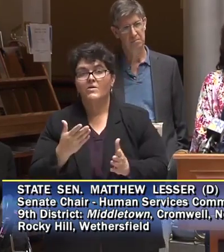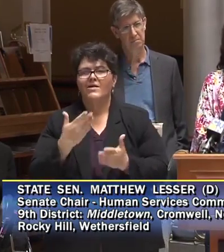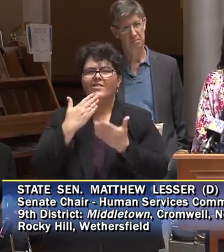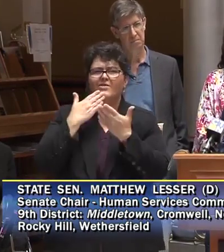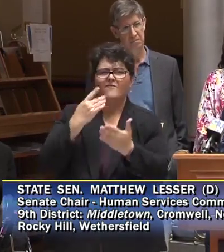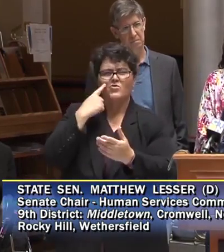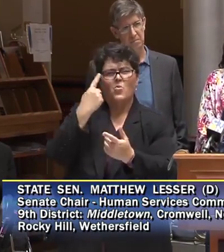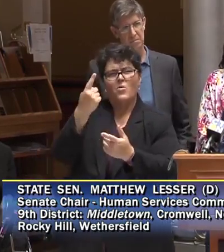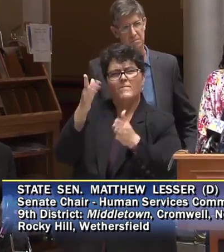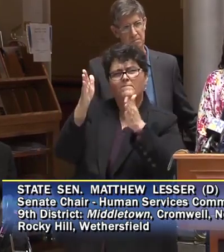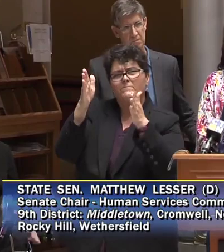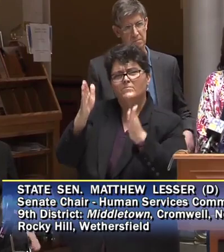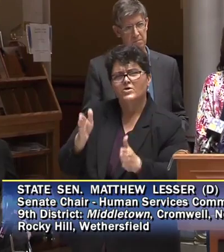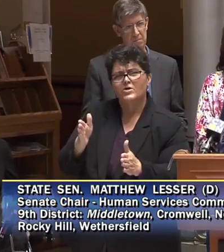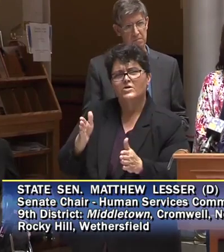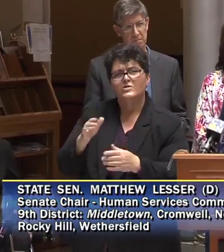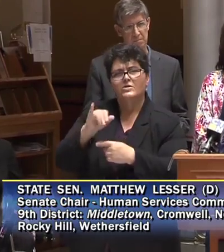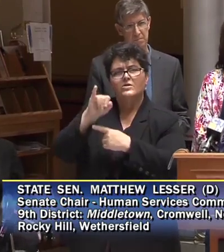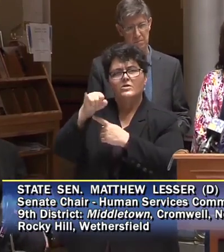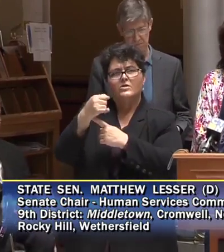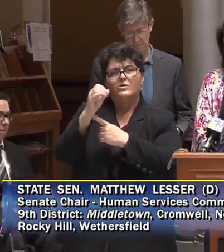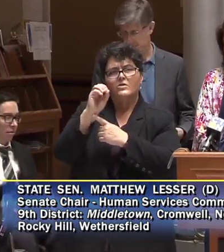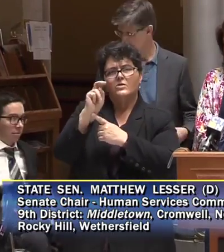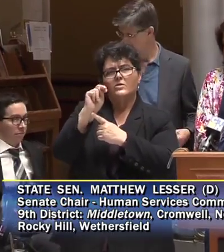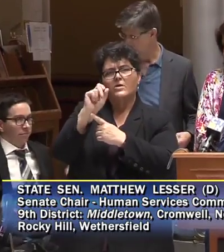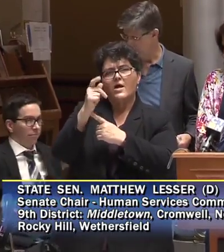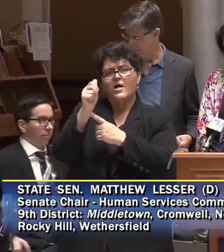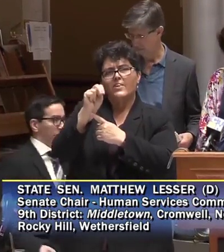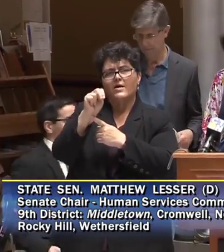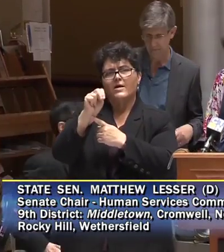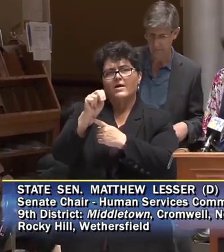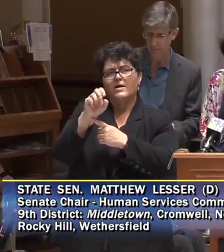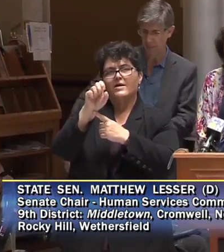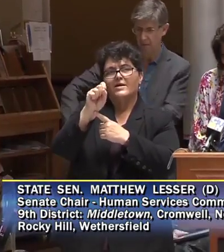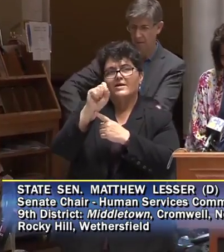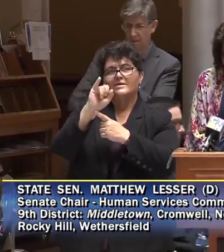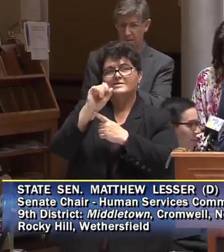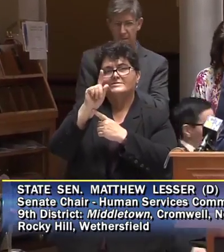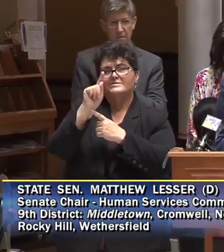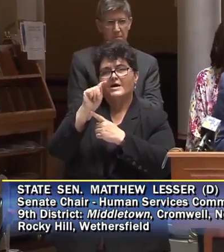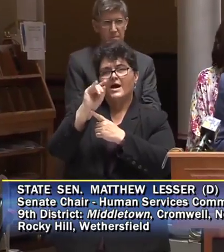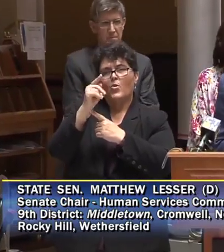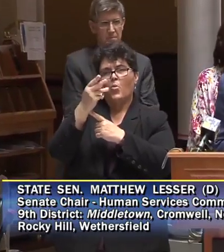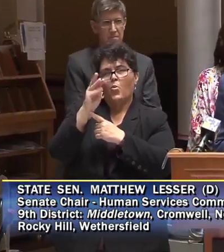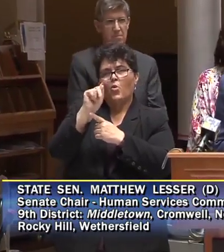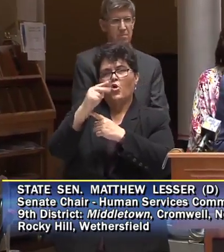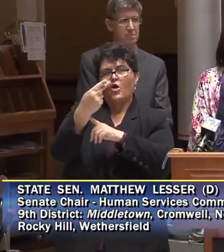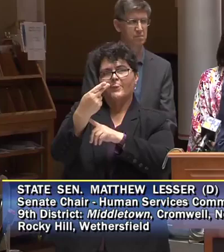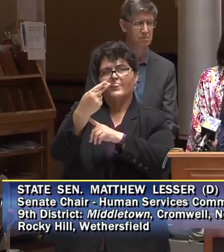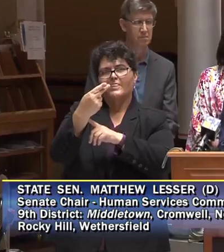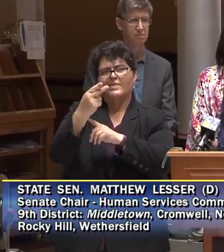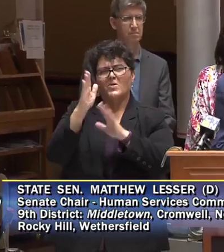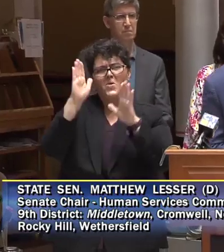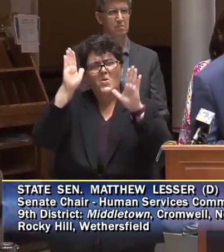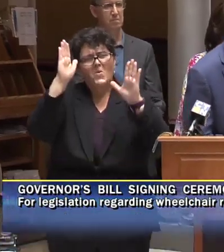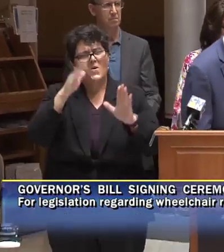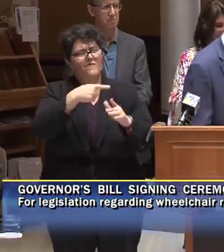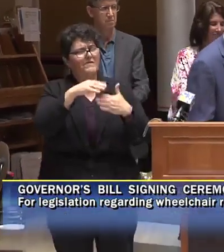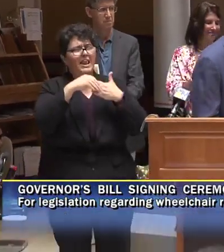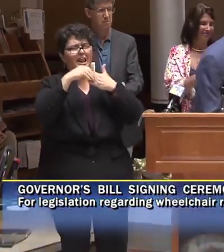next, Jonathan Sigworth, who's just been a tremendous leader and the former chair of the Connecticut Wheelchair Reform Coalition.